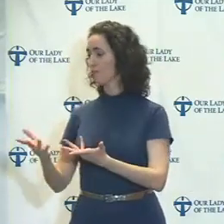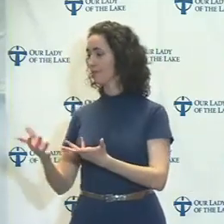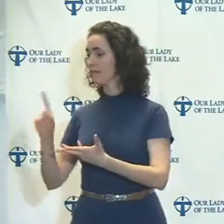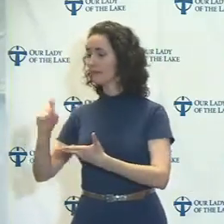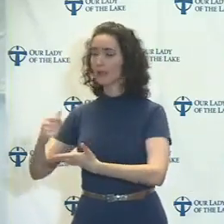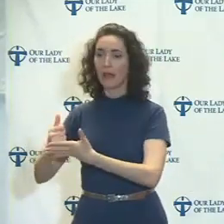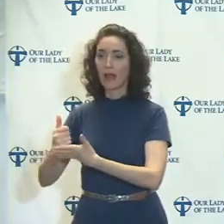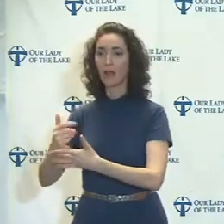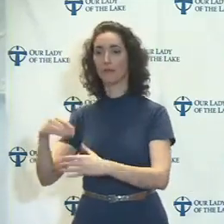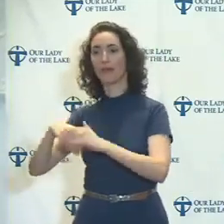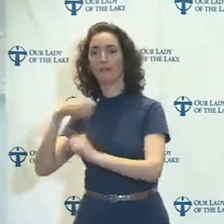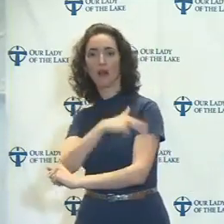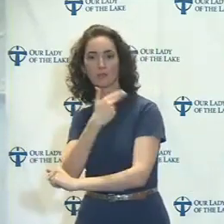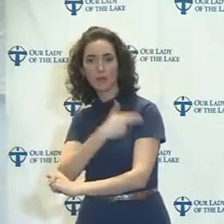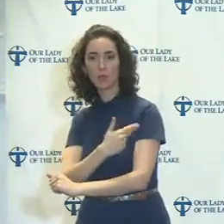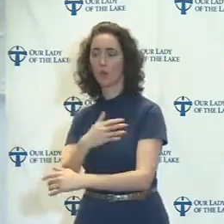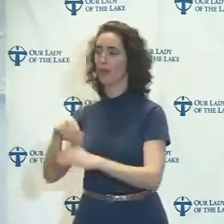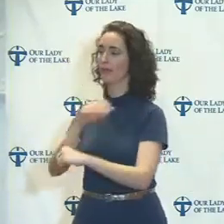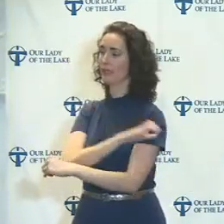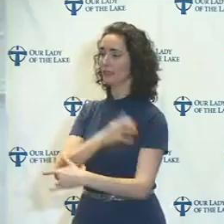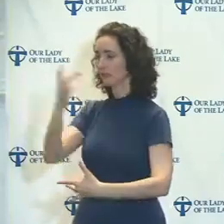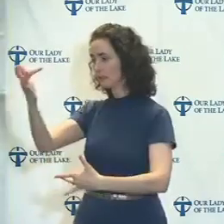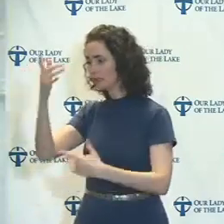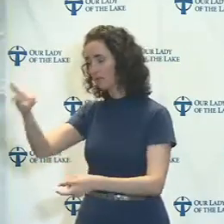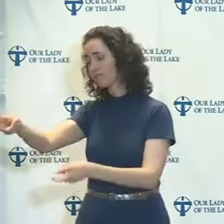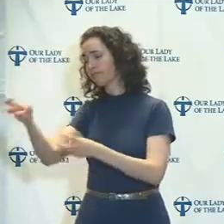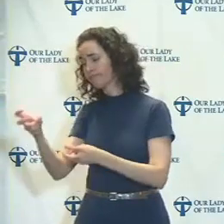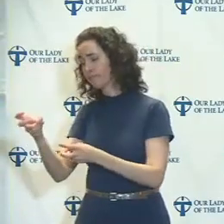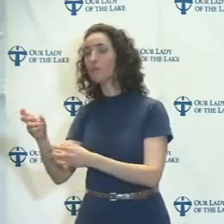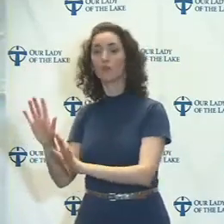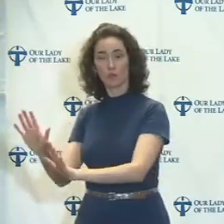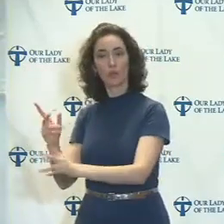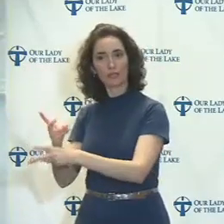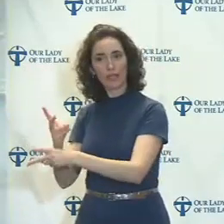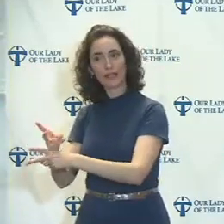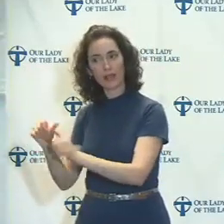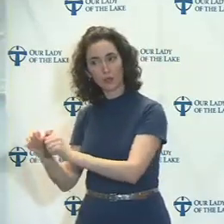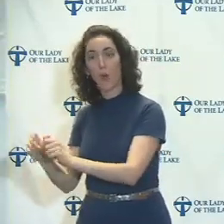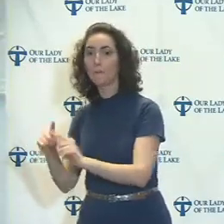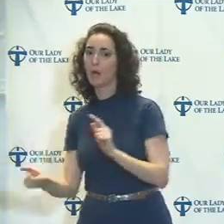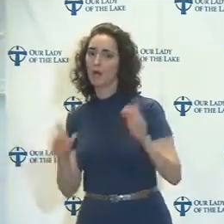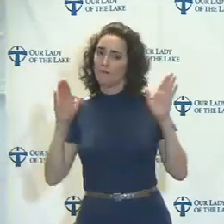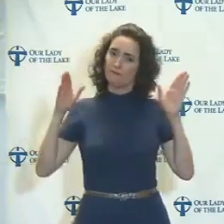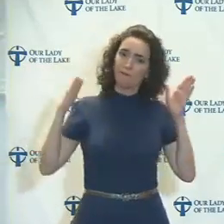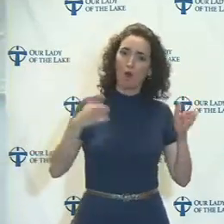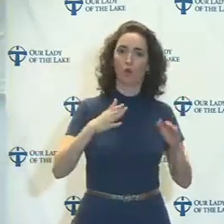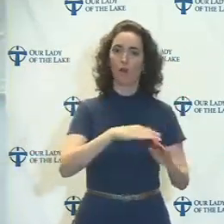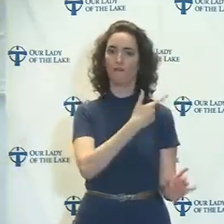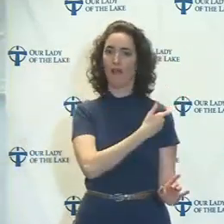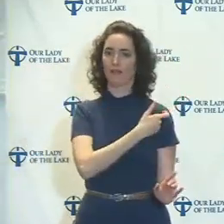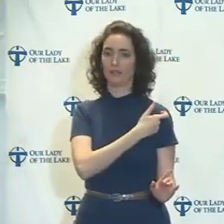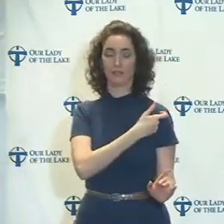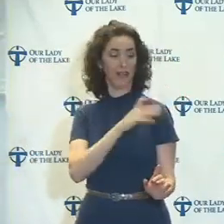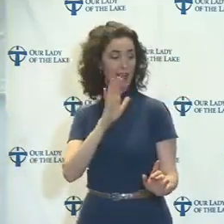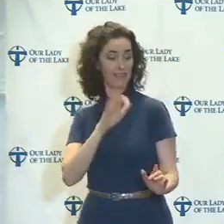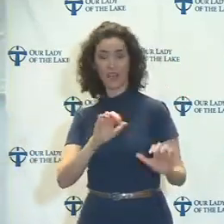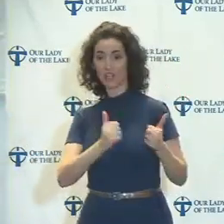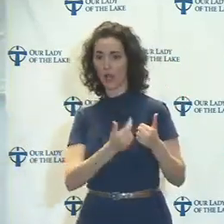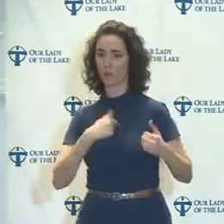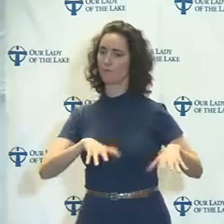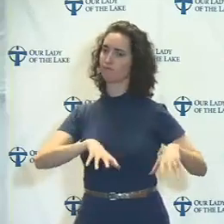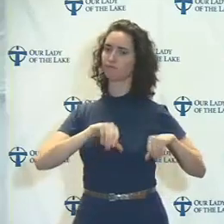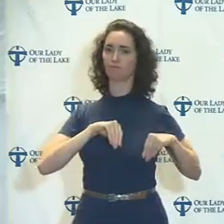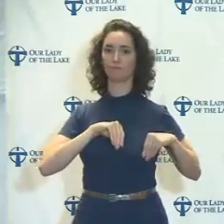sick in our hospitals and in our clinics, but this was going to be a big focus for us. And so we've taken that challenge, and what we did, knowing that